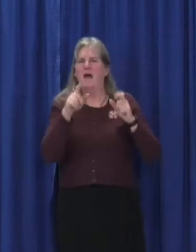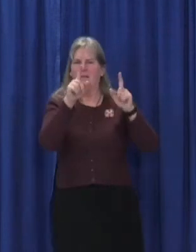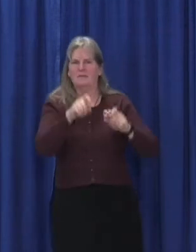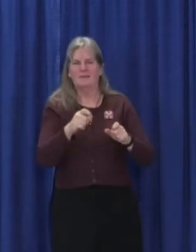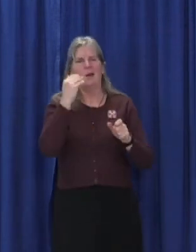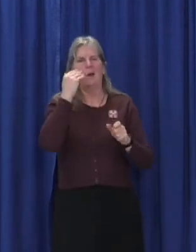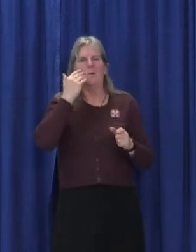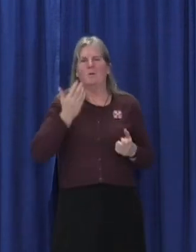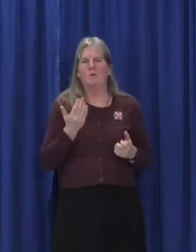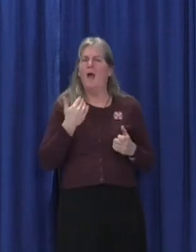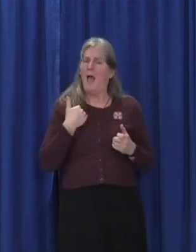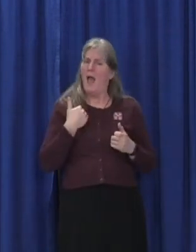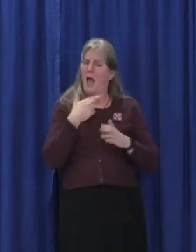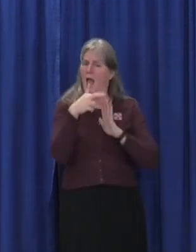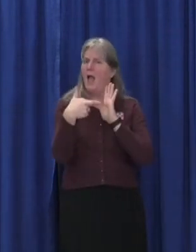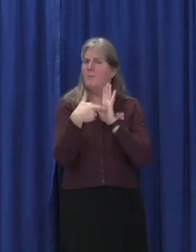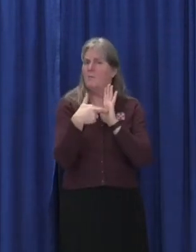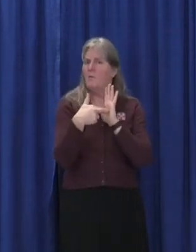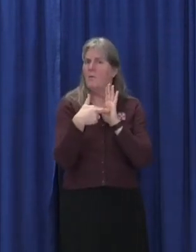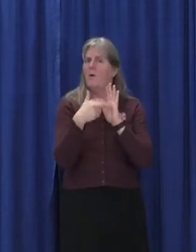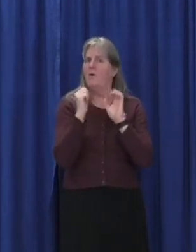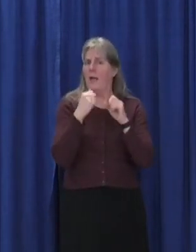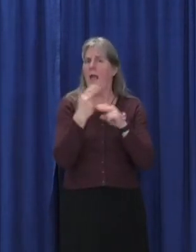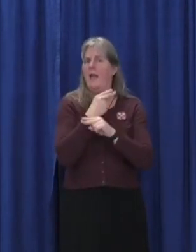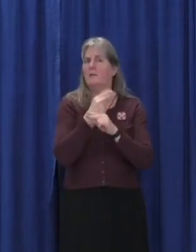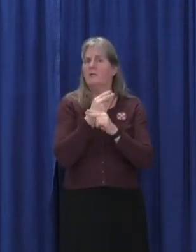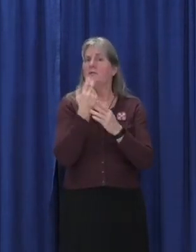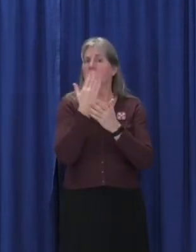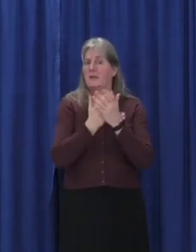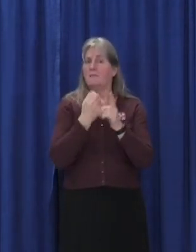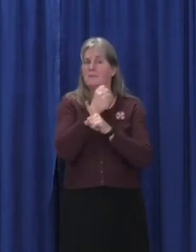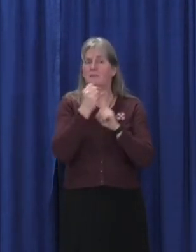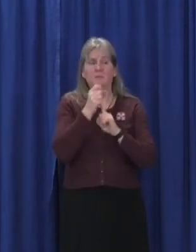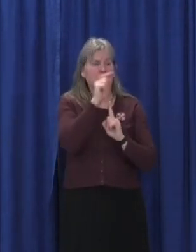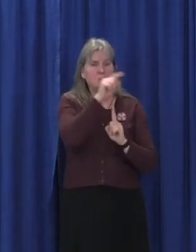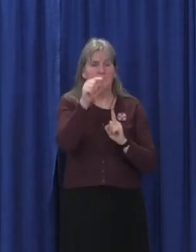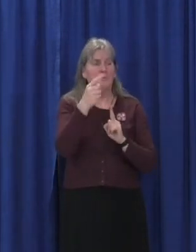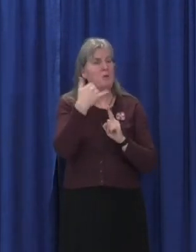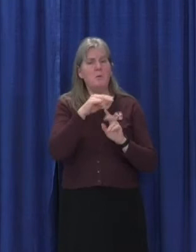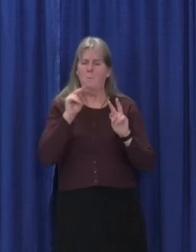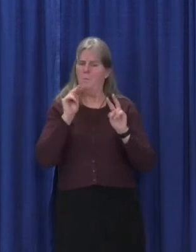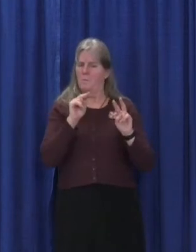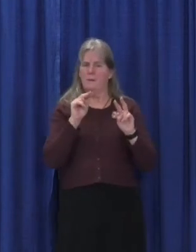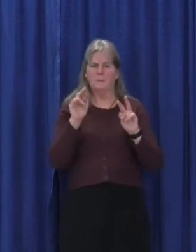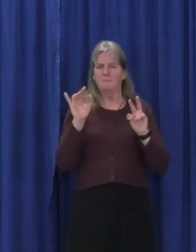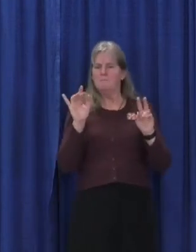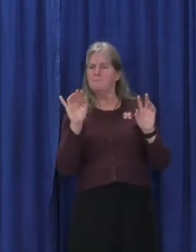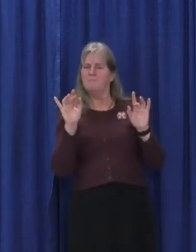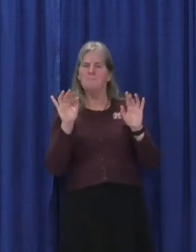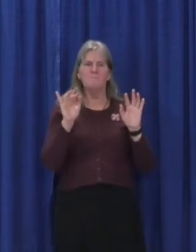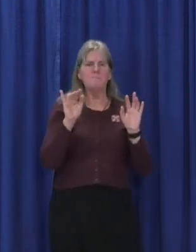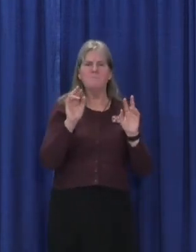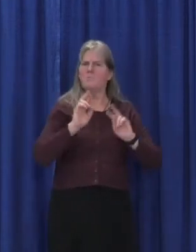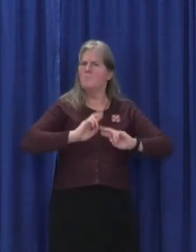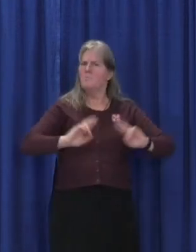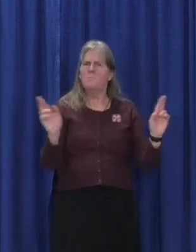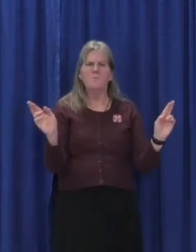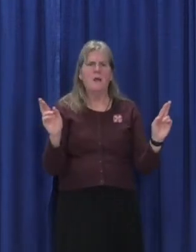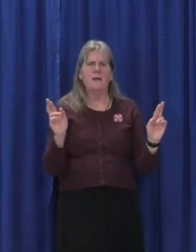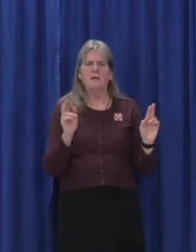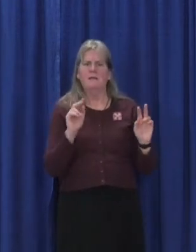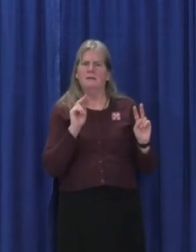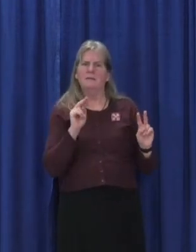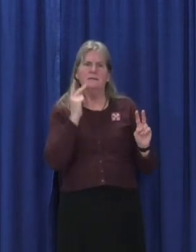have a certain role to play in certain circumstances, and we're continually reviewing and looking at the appropriateness of this for general